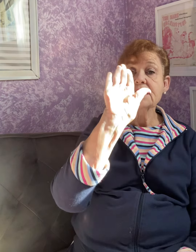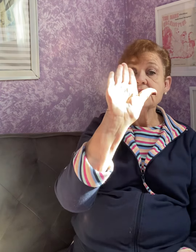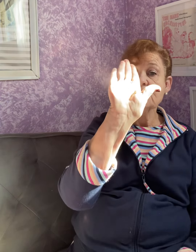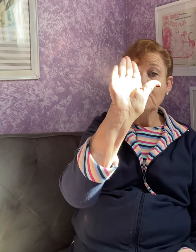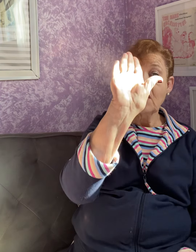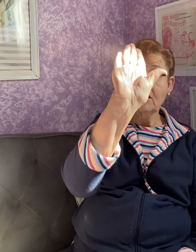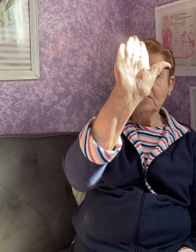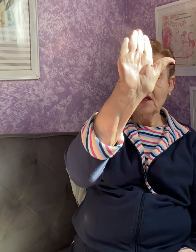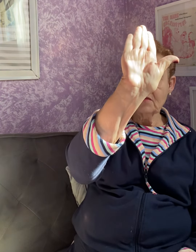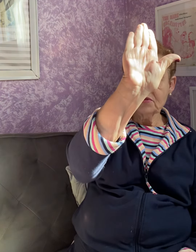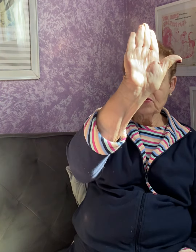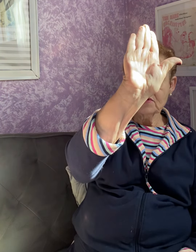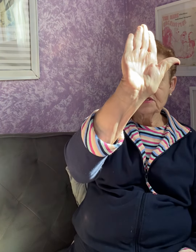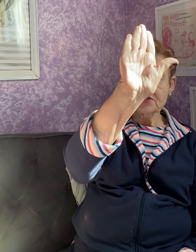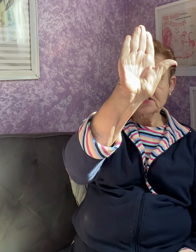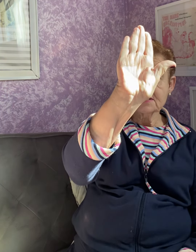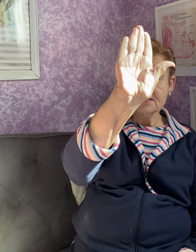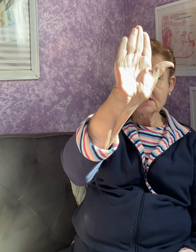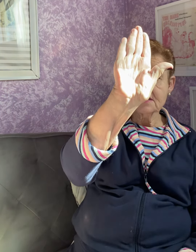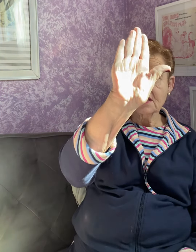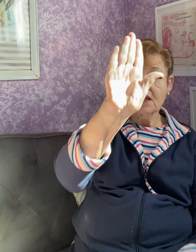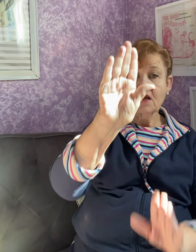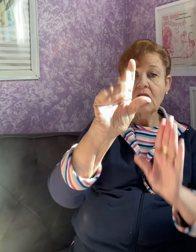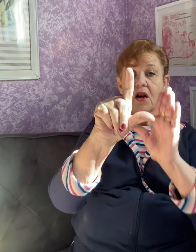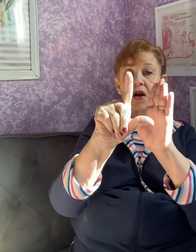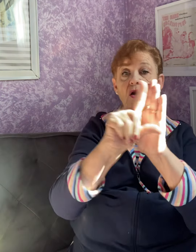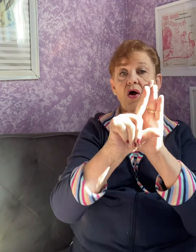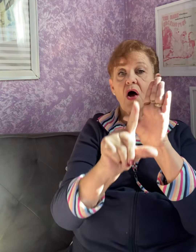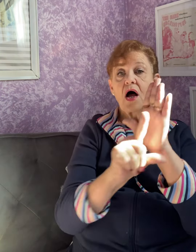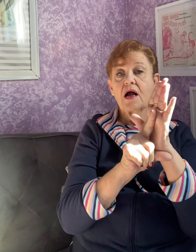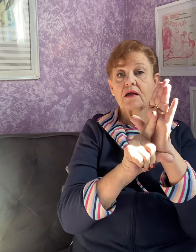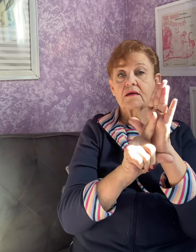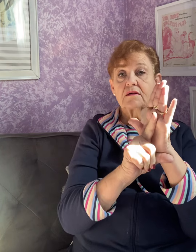His, palm up towards Jesus. Law,